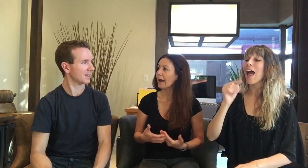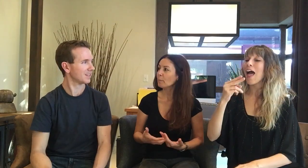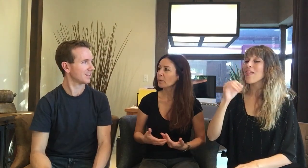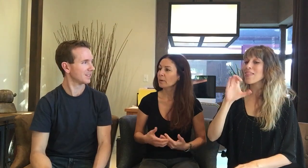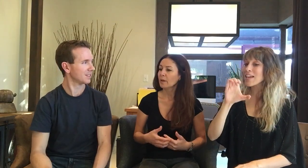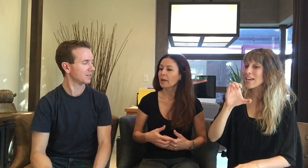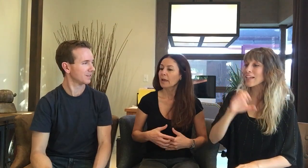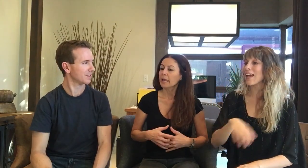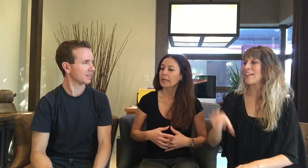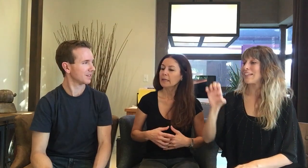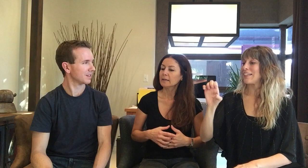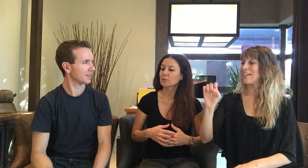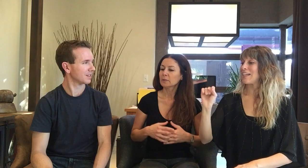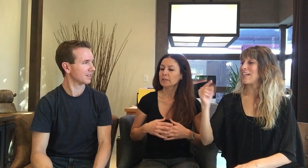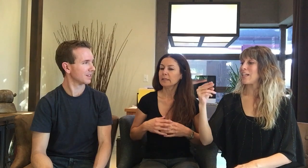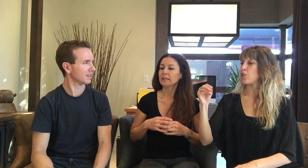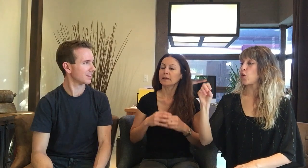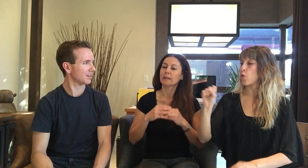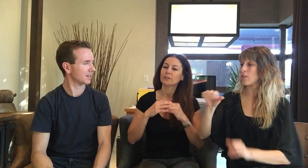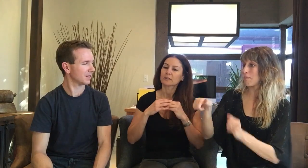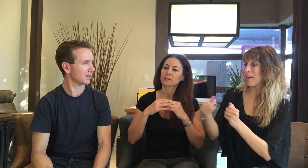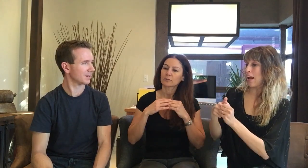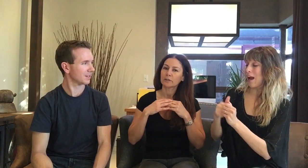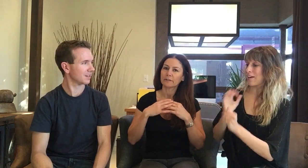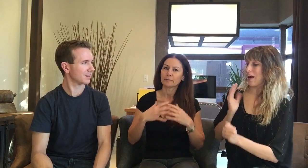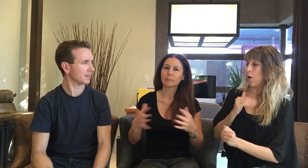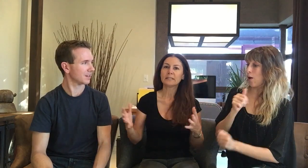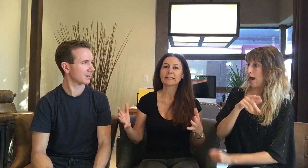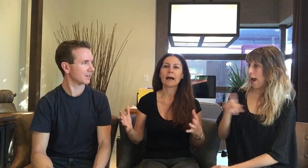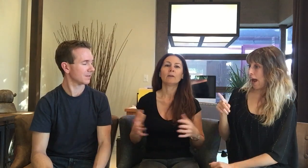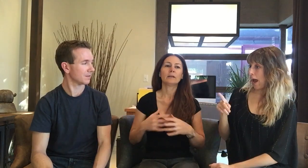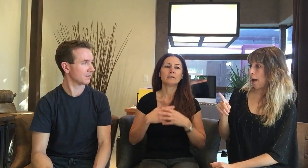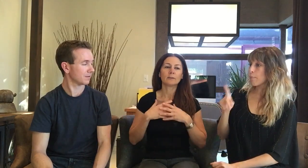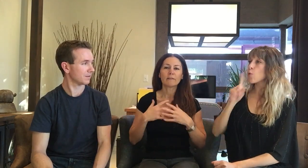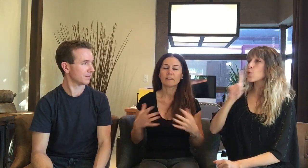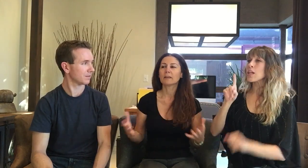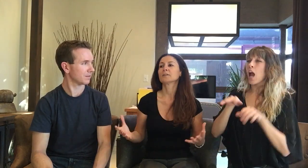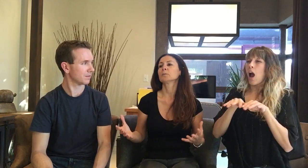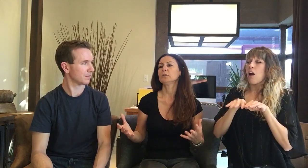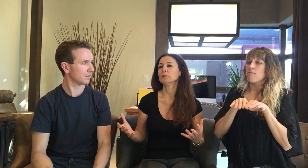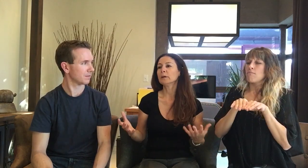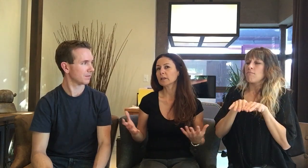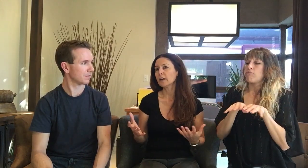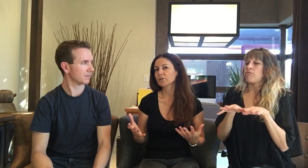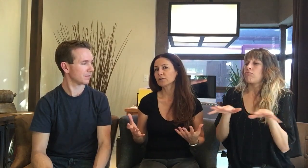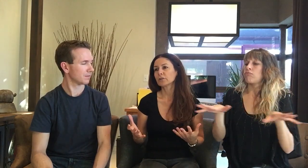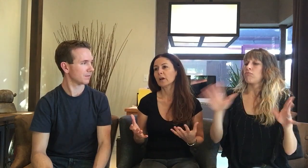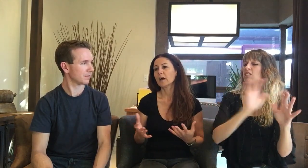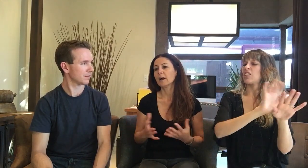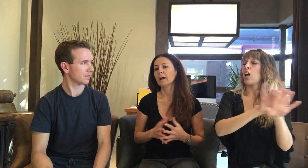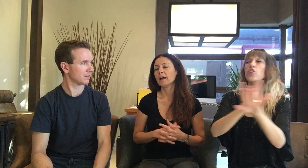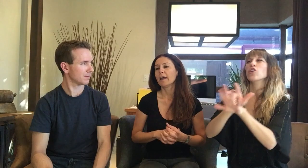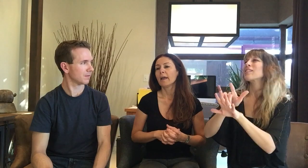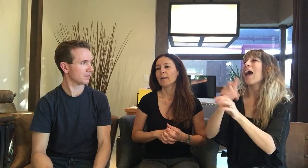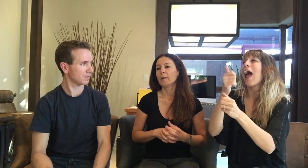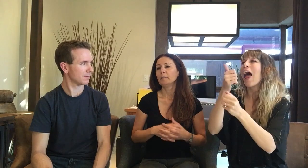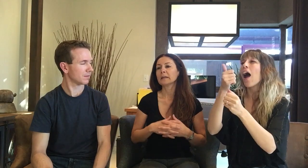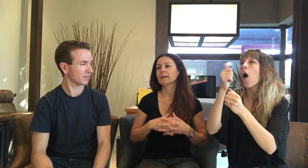app is really, it just sort of bleeds out into everything else we do in Touch.